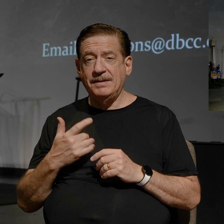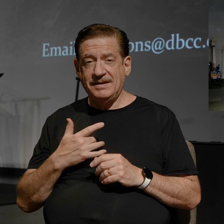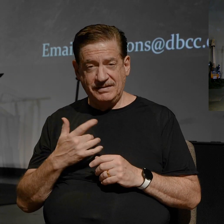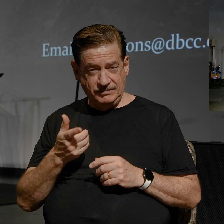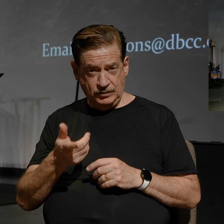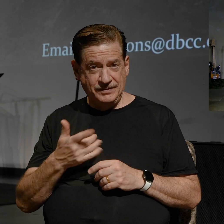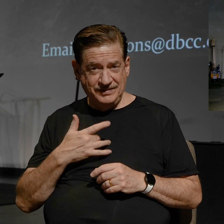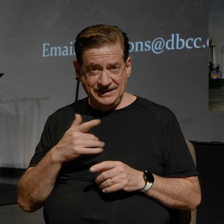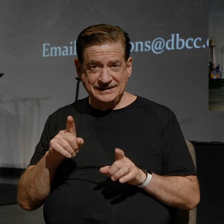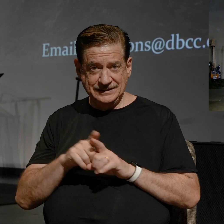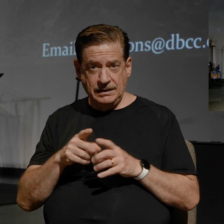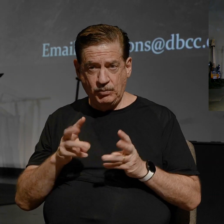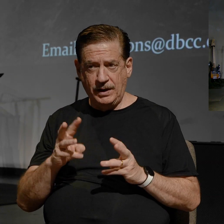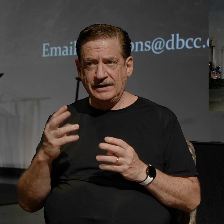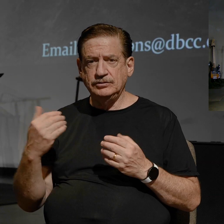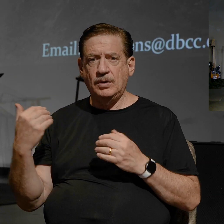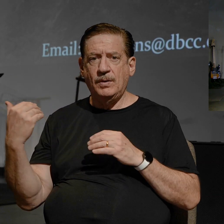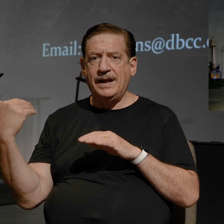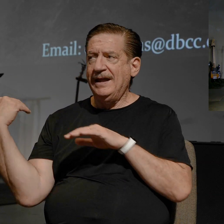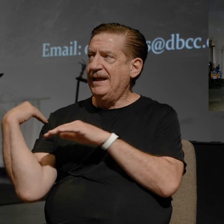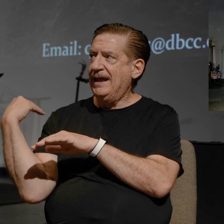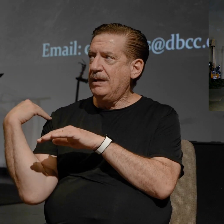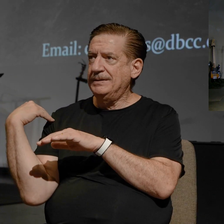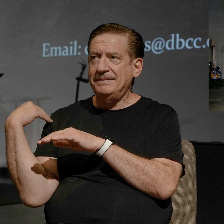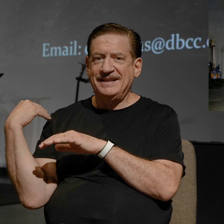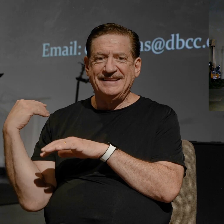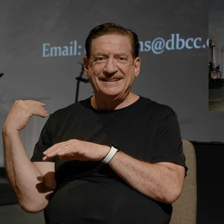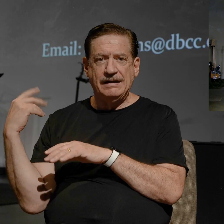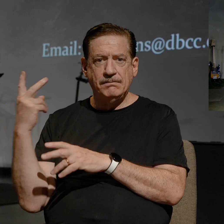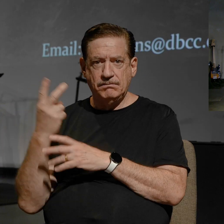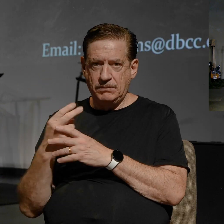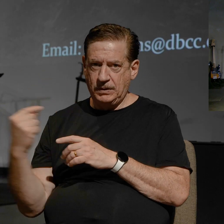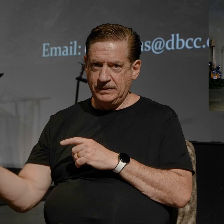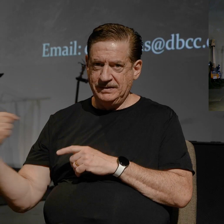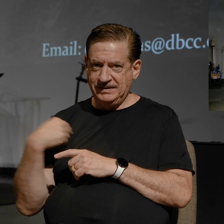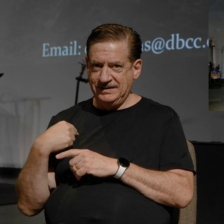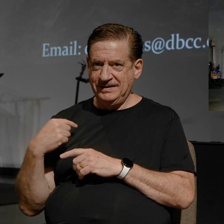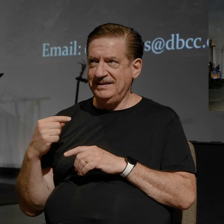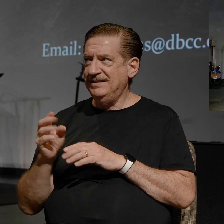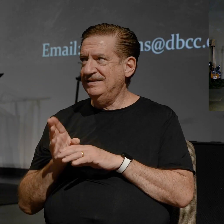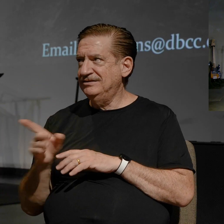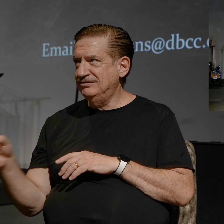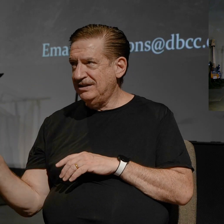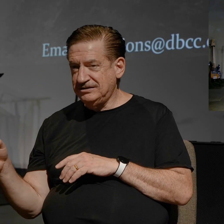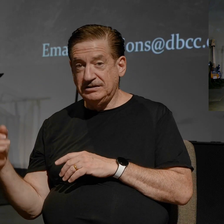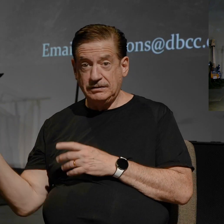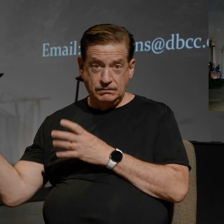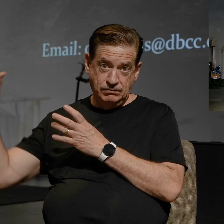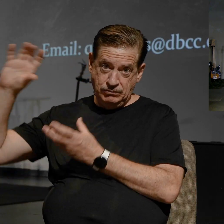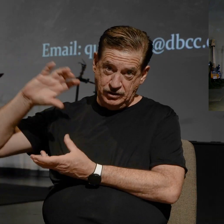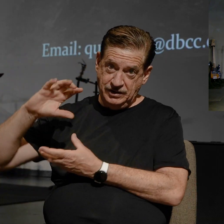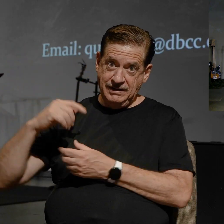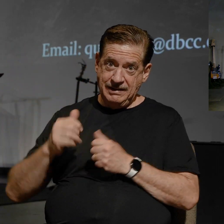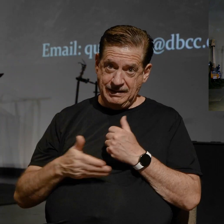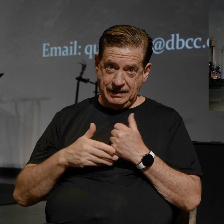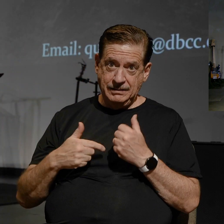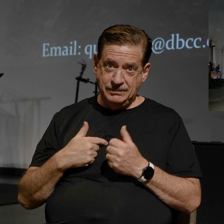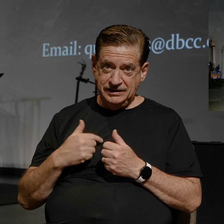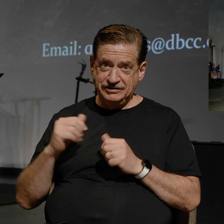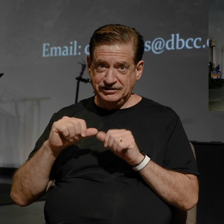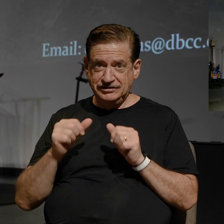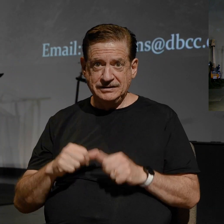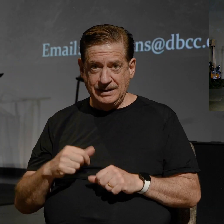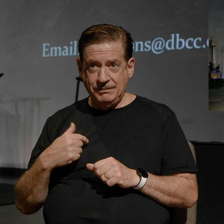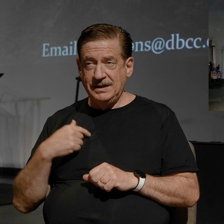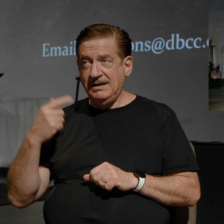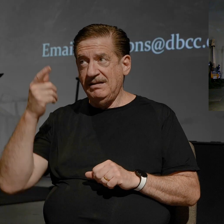way. And so accountability in both directions, like I'm still letting people pour into me and help me and shape me to become the person God wants